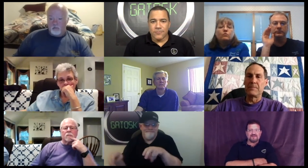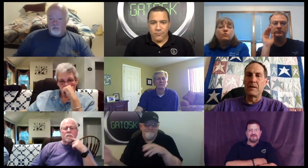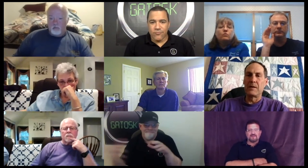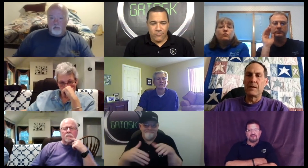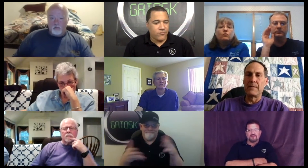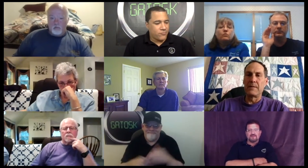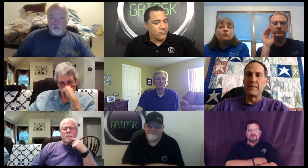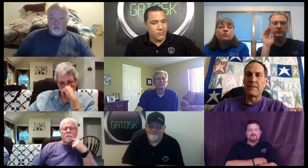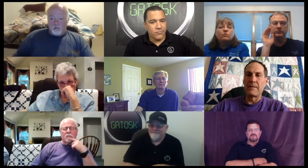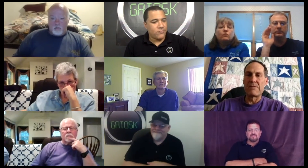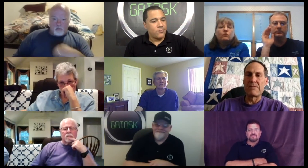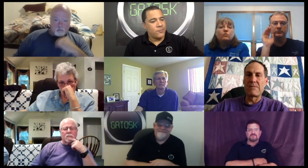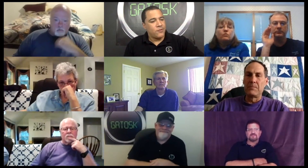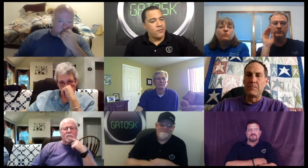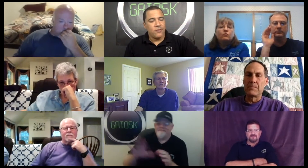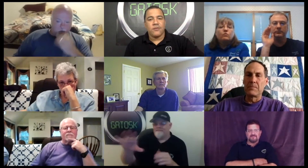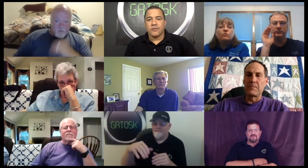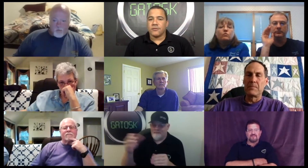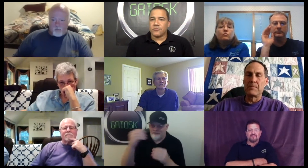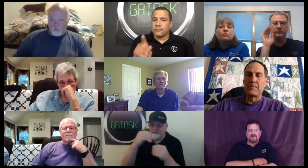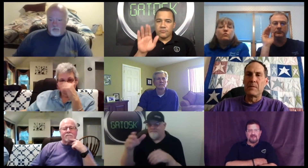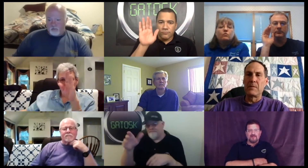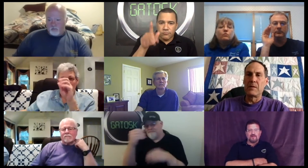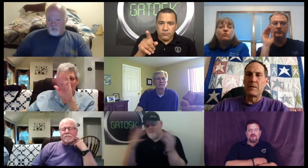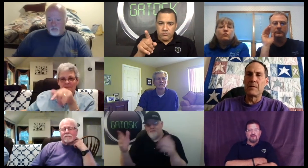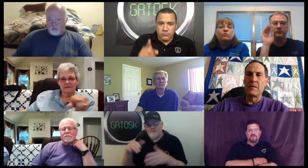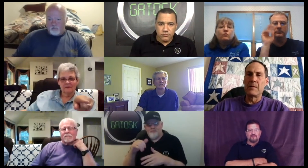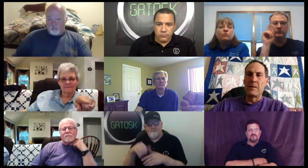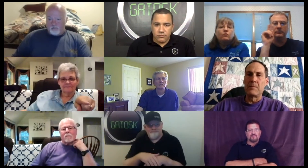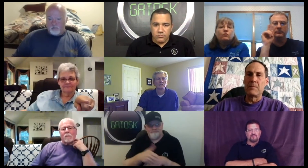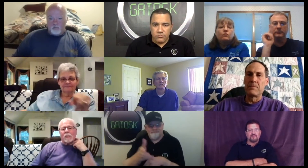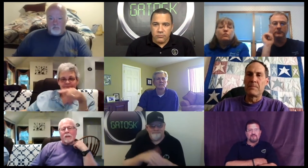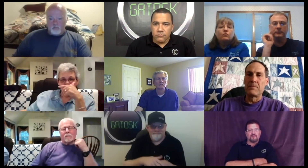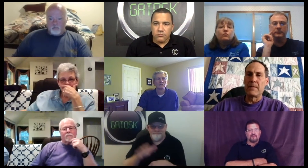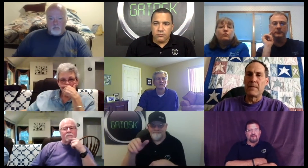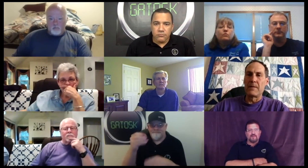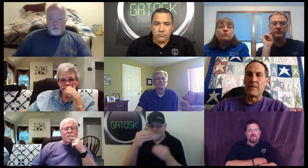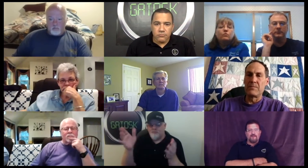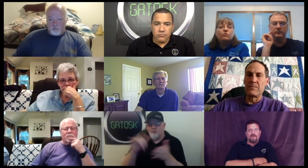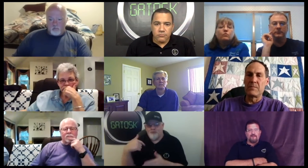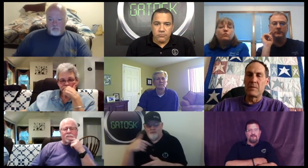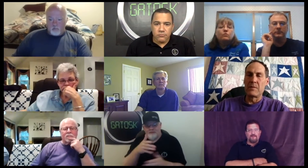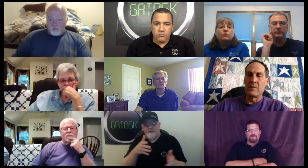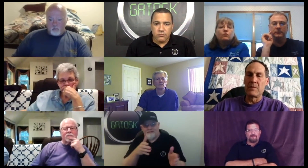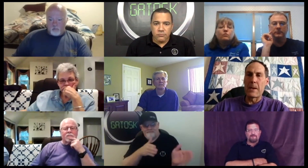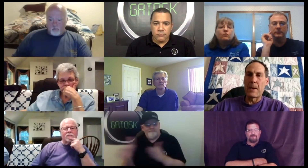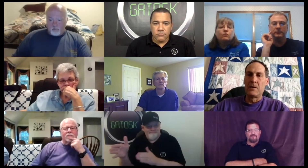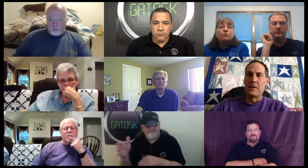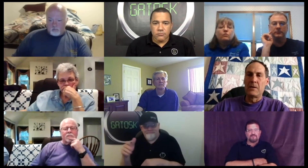for others. So, okay, you have your hand up. I wanted to add that we